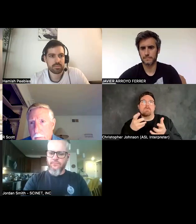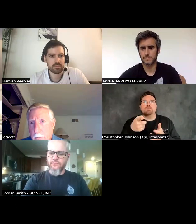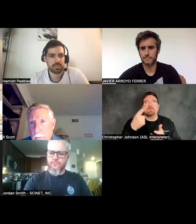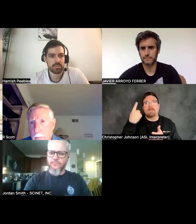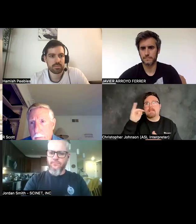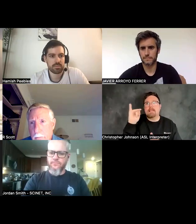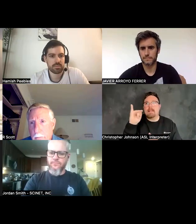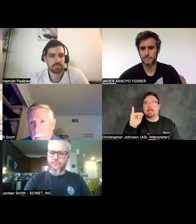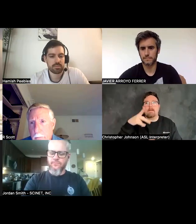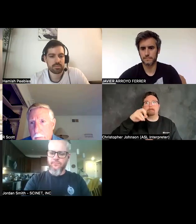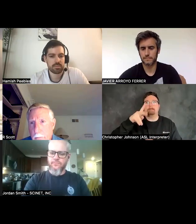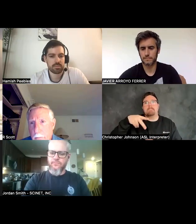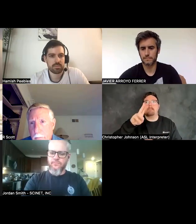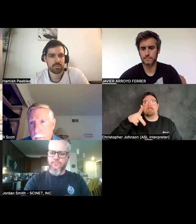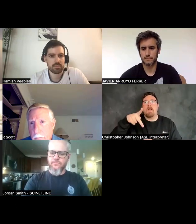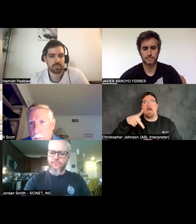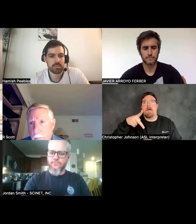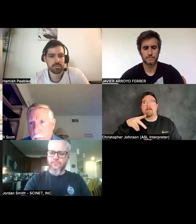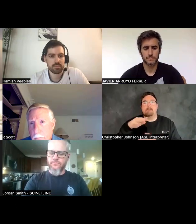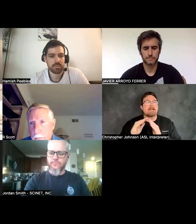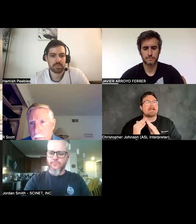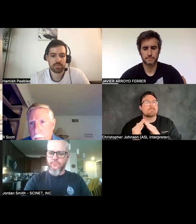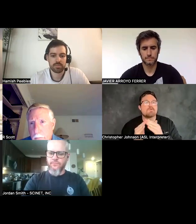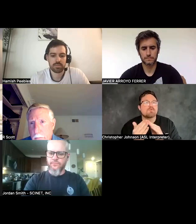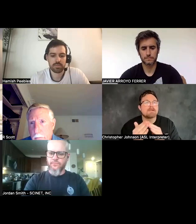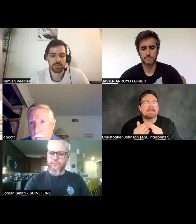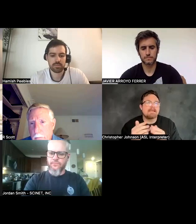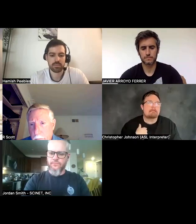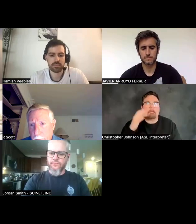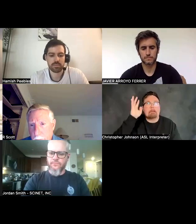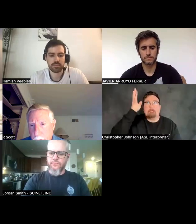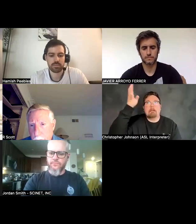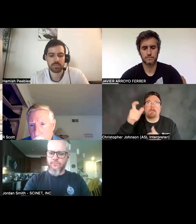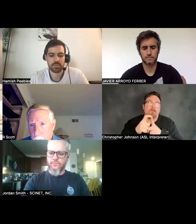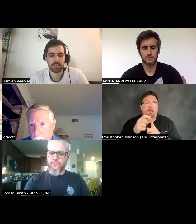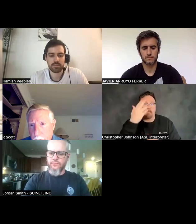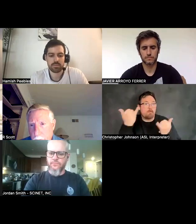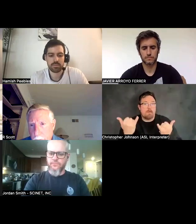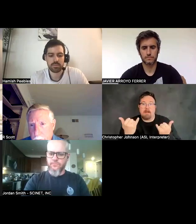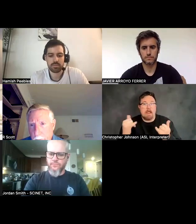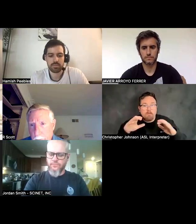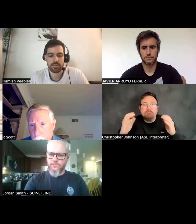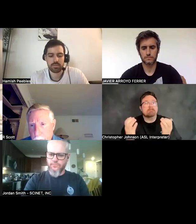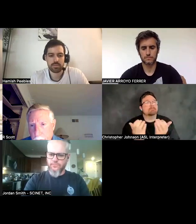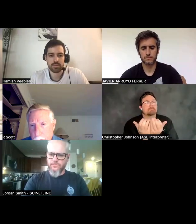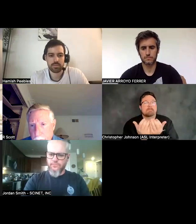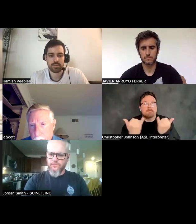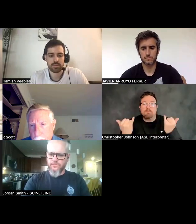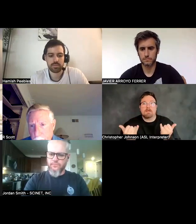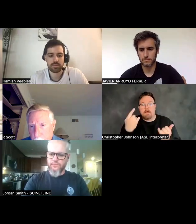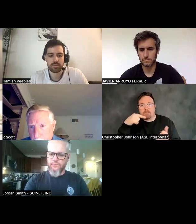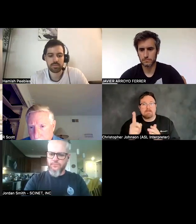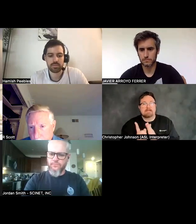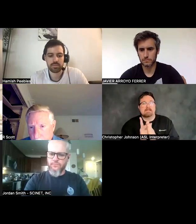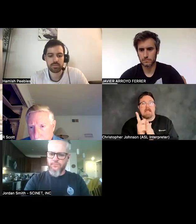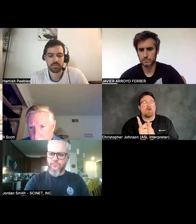community. I just made up that phrase because it's a time where we're all gathered for this hour. And it's a time